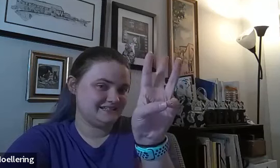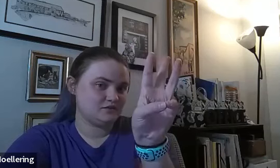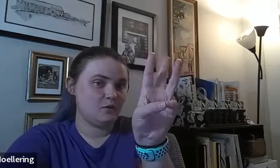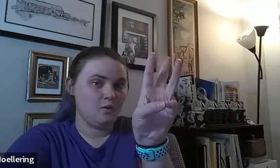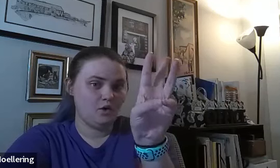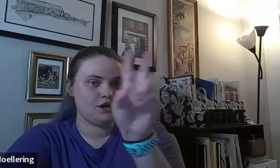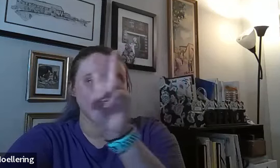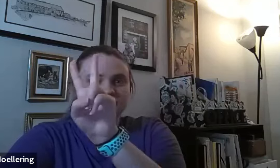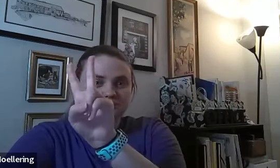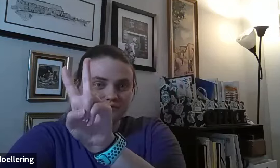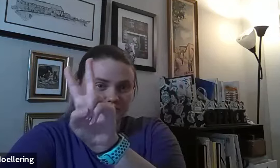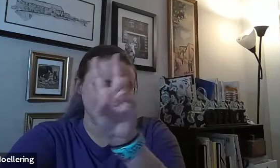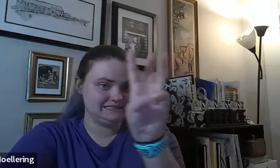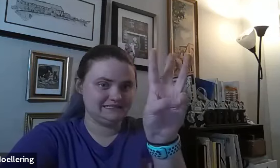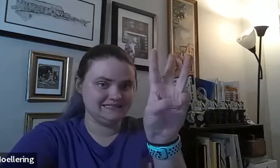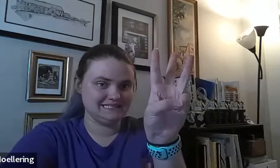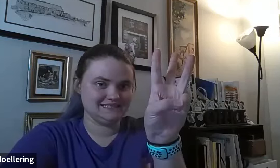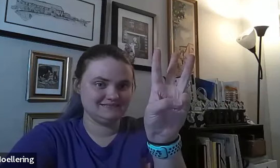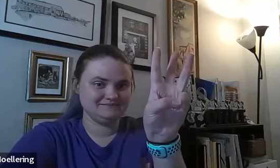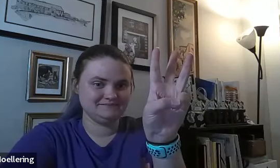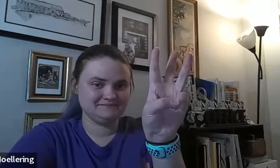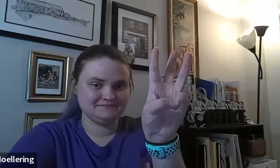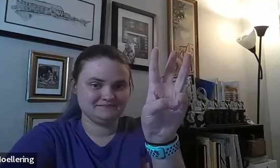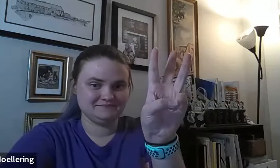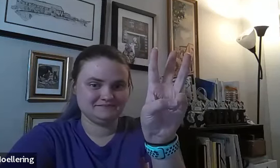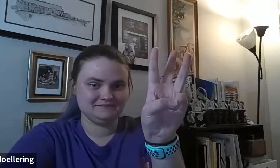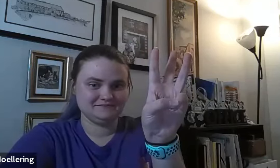26 or 26.